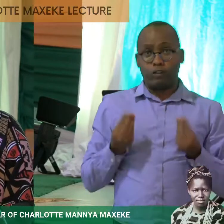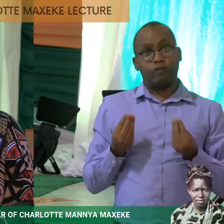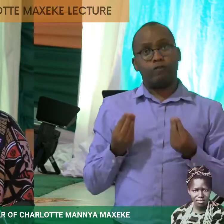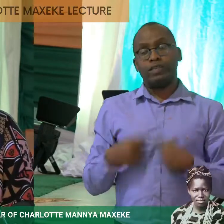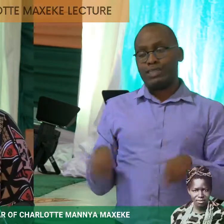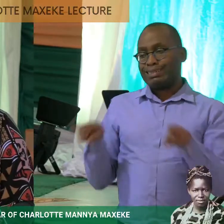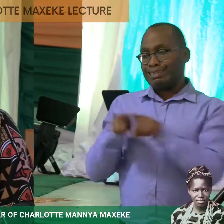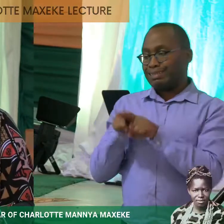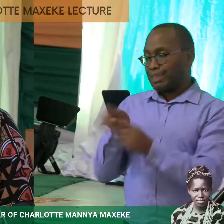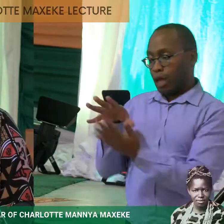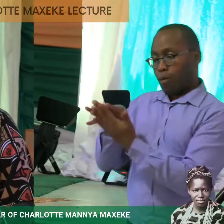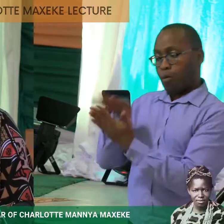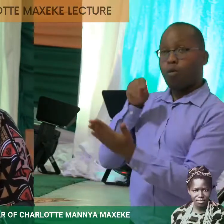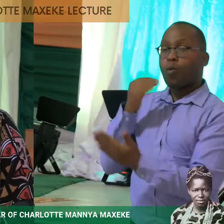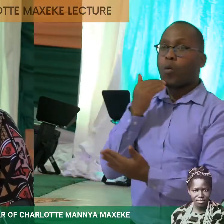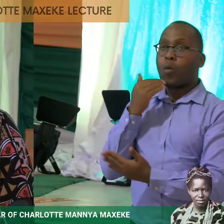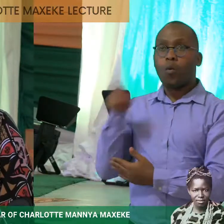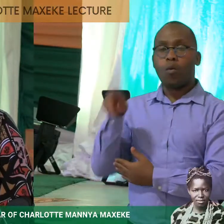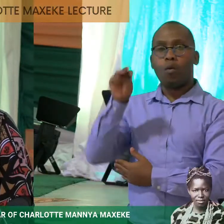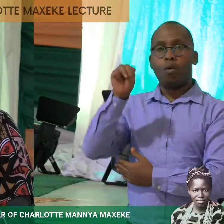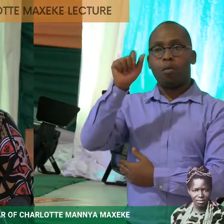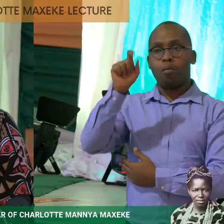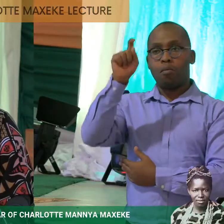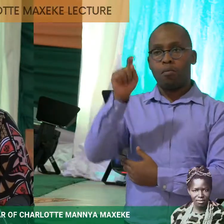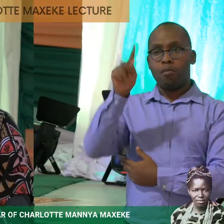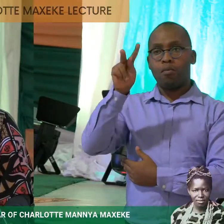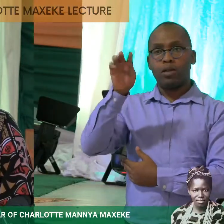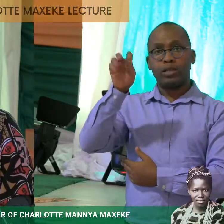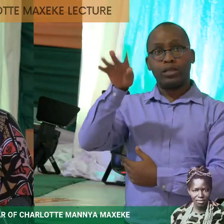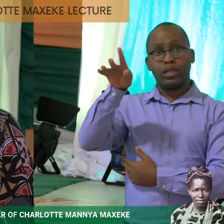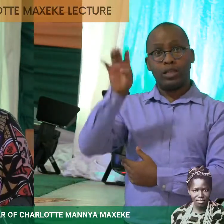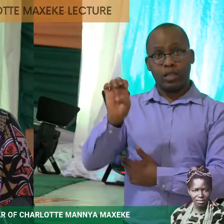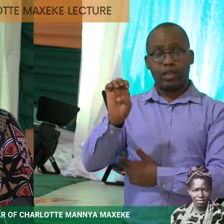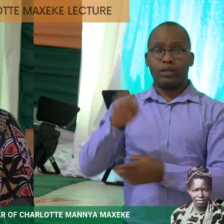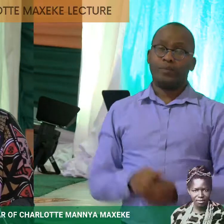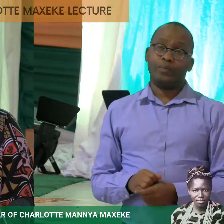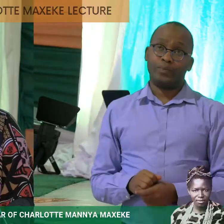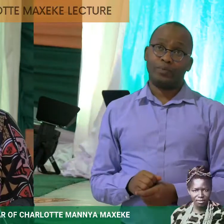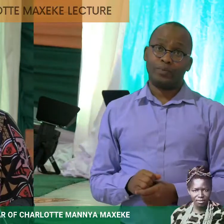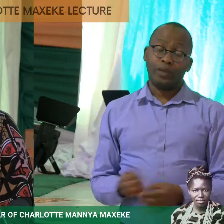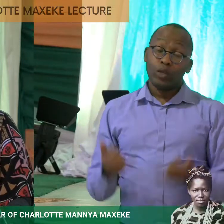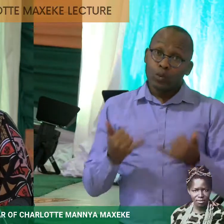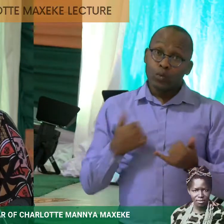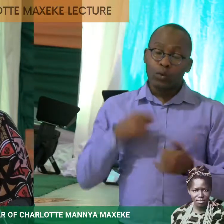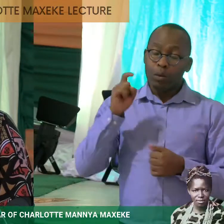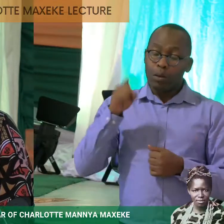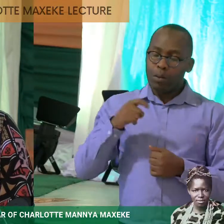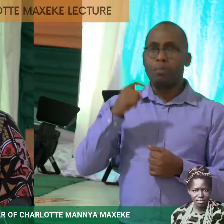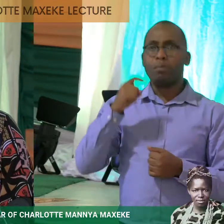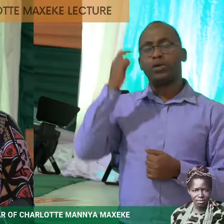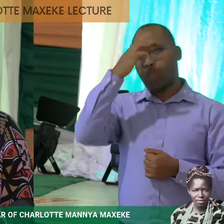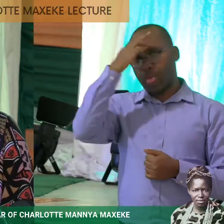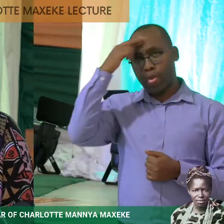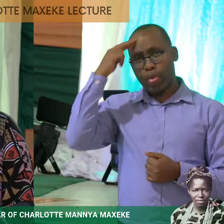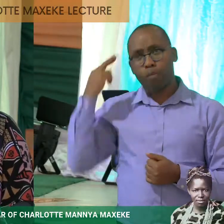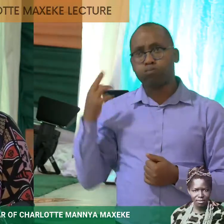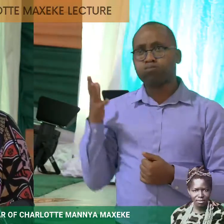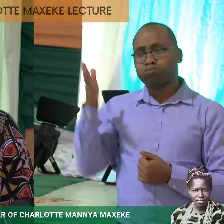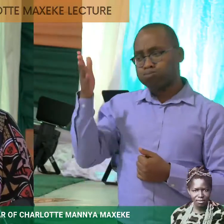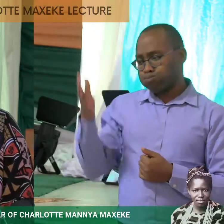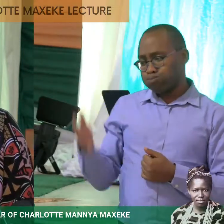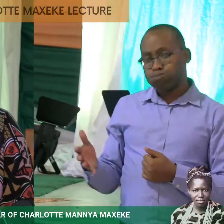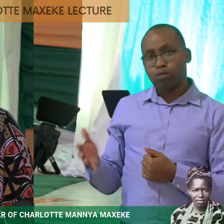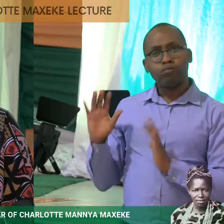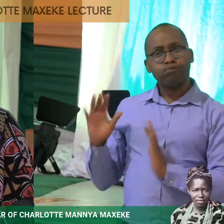name we are gathered here today and whom we shall be memorializing and celebrating for the